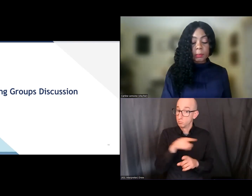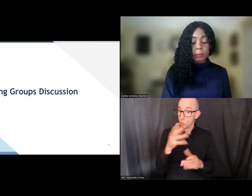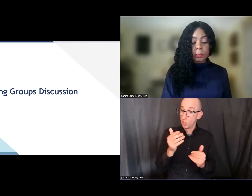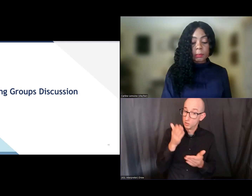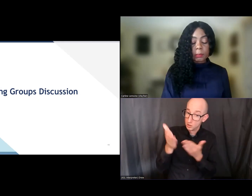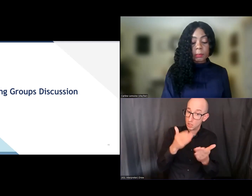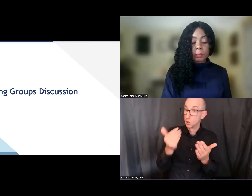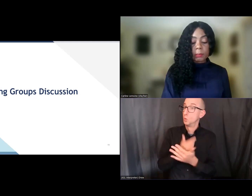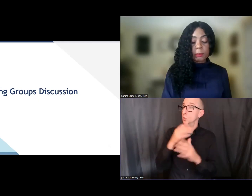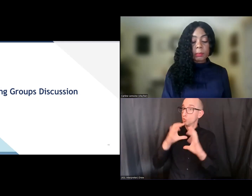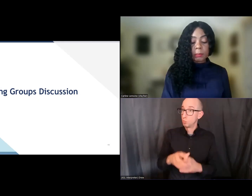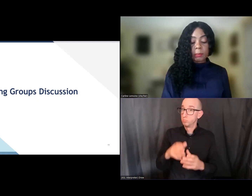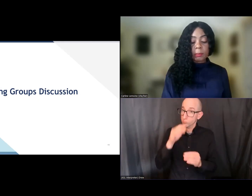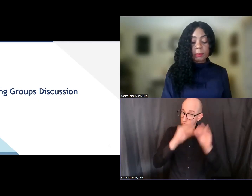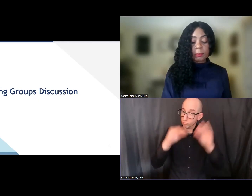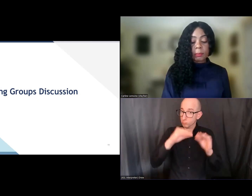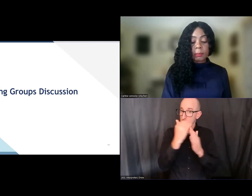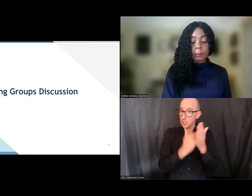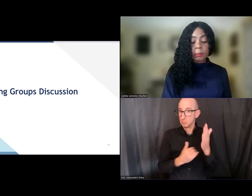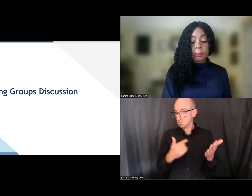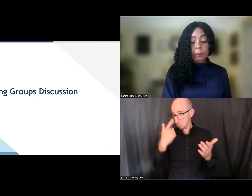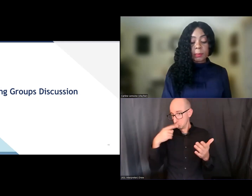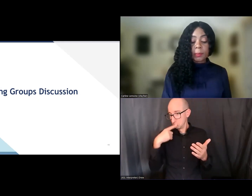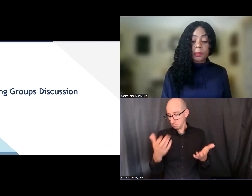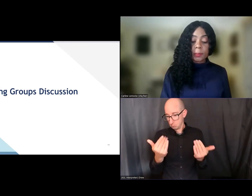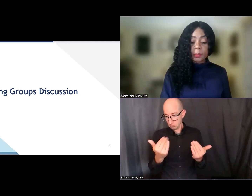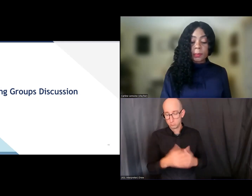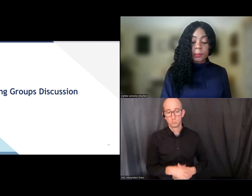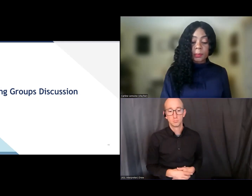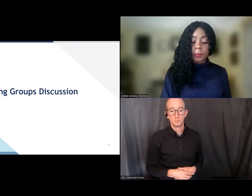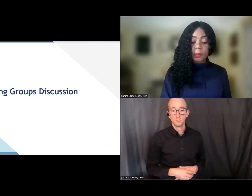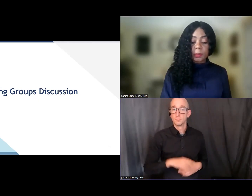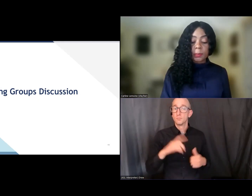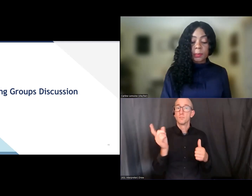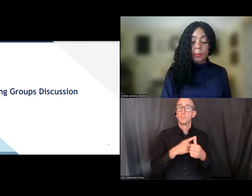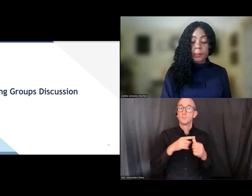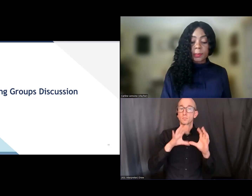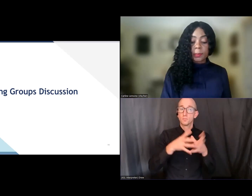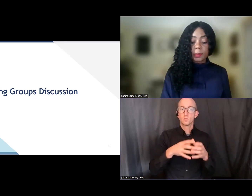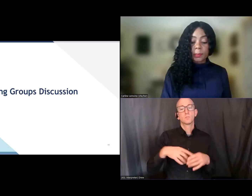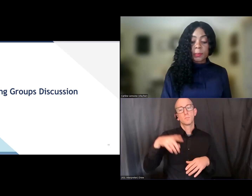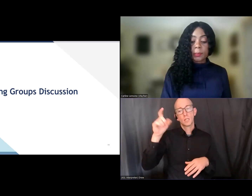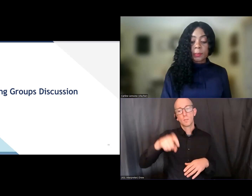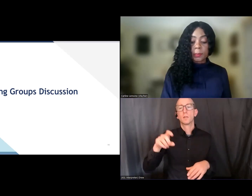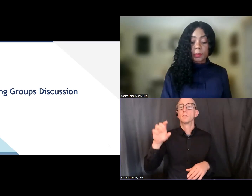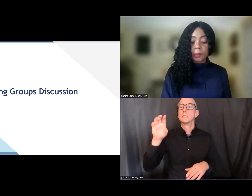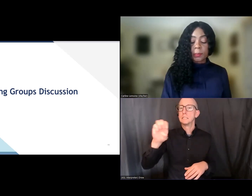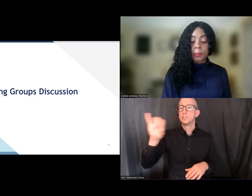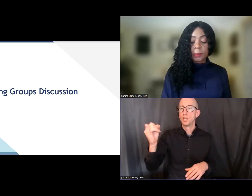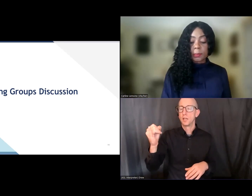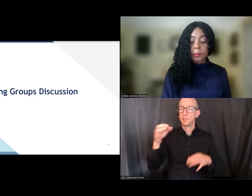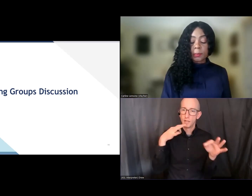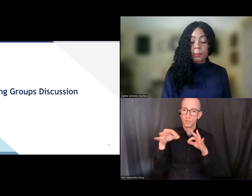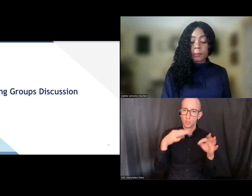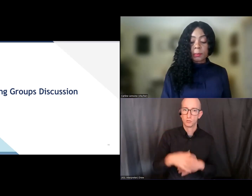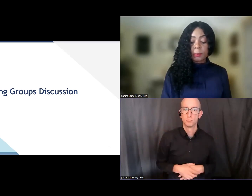the list, I'm happy to do that. So the first one I think needs to be the EJ definition, right? Like who is